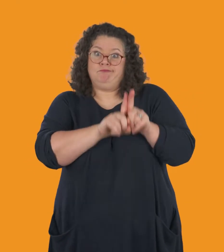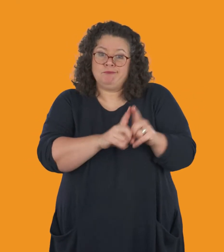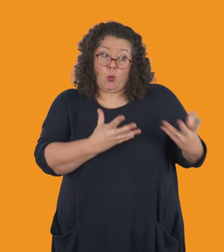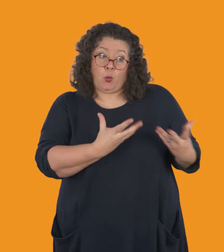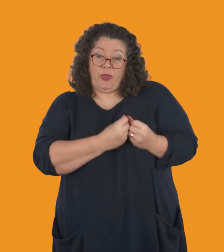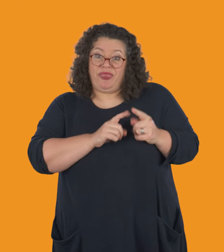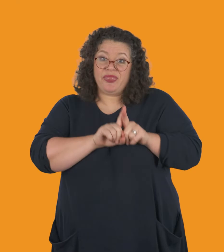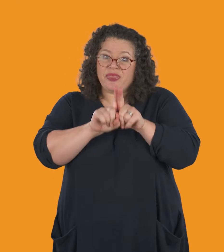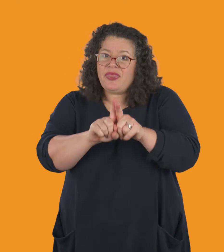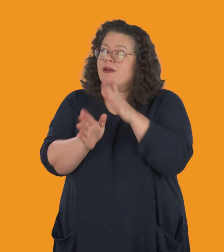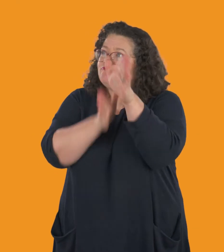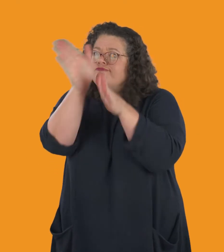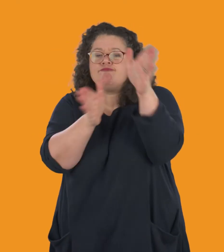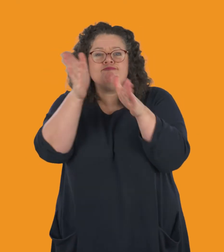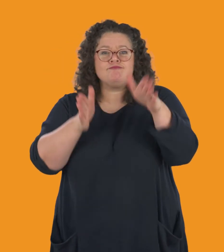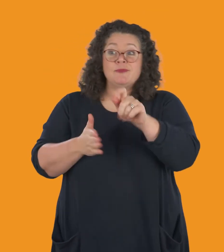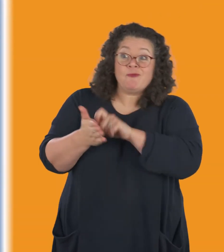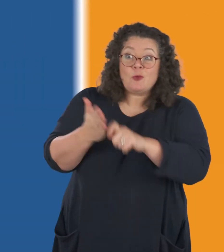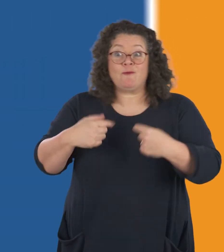while canvassing and leafleting.